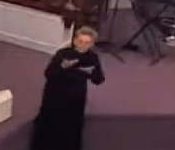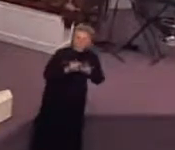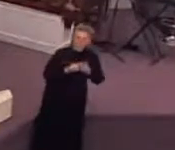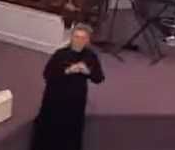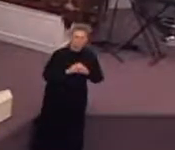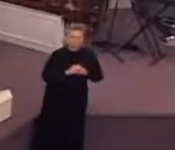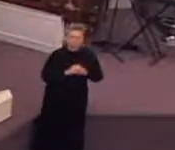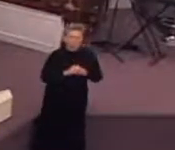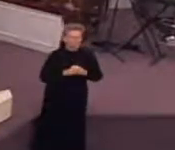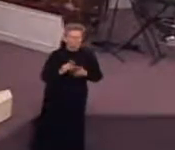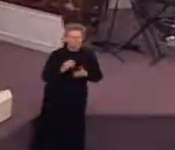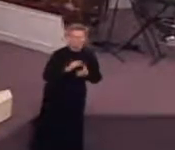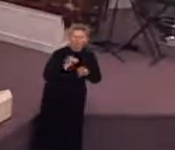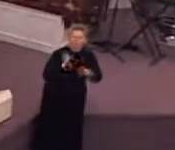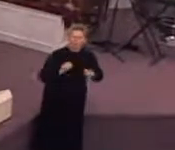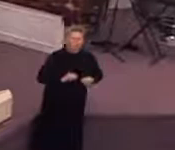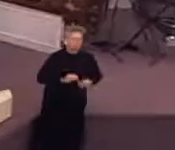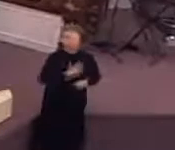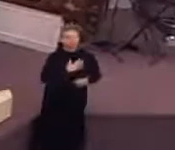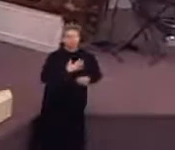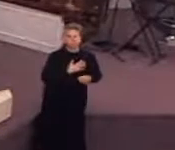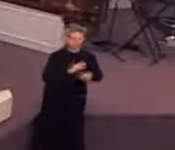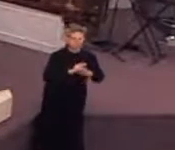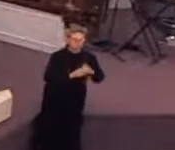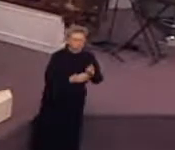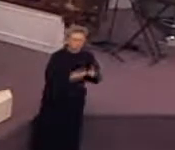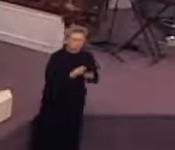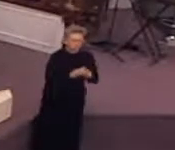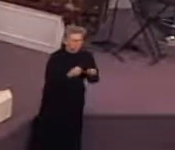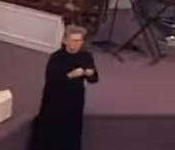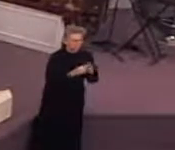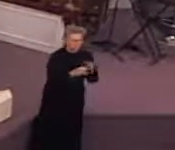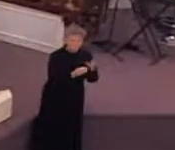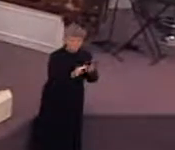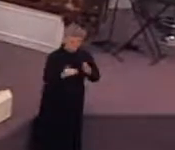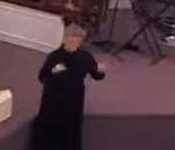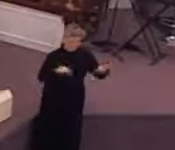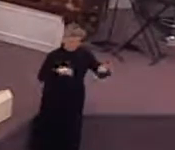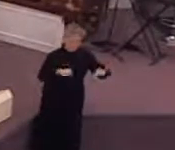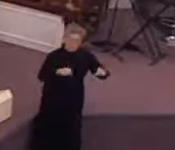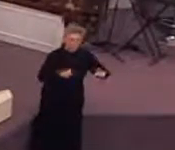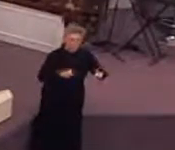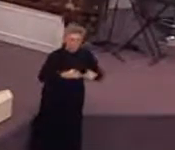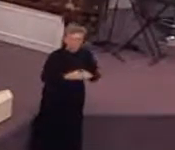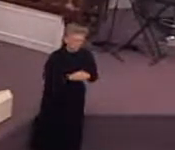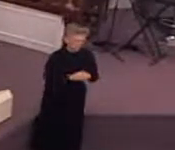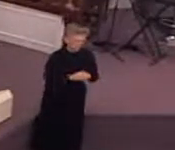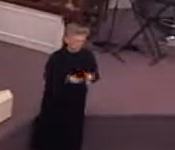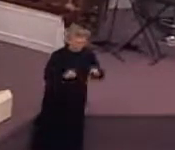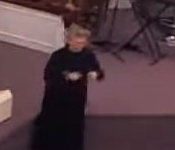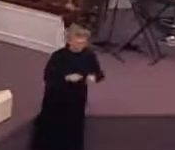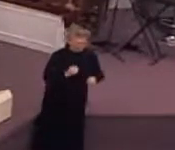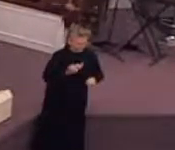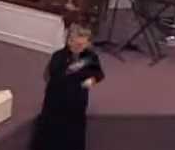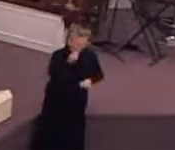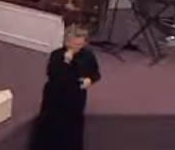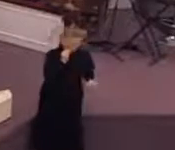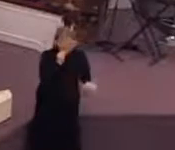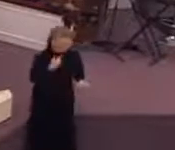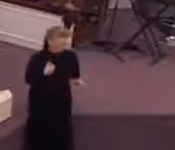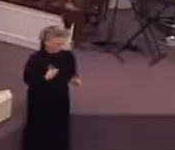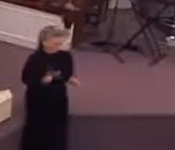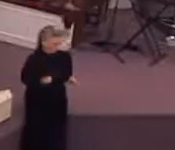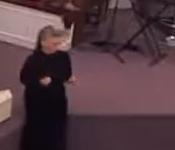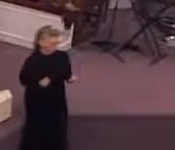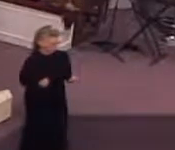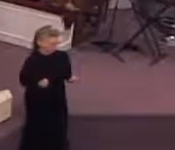mighty wave of the Holy Ghost into this city. What's happening, amen, in our very physical homes. What are we doing